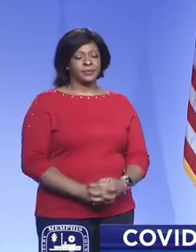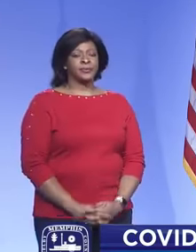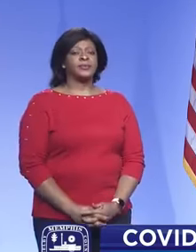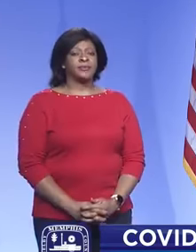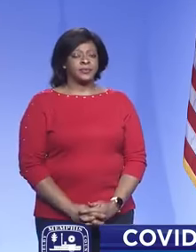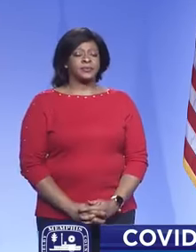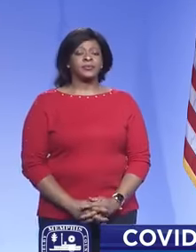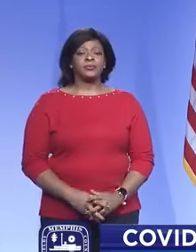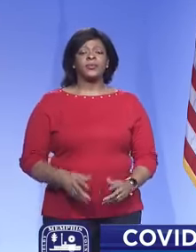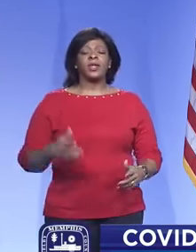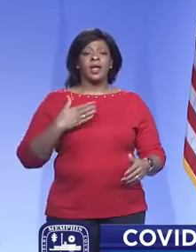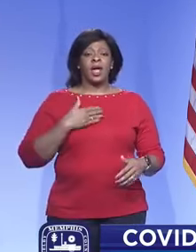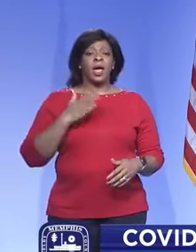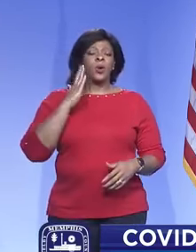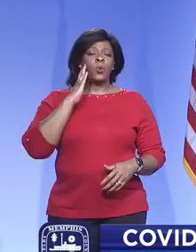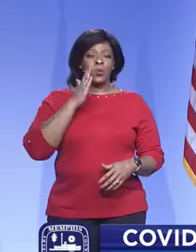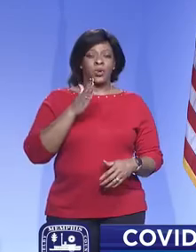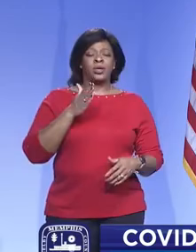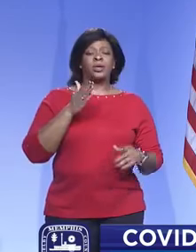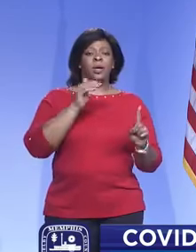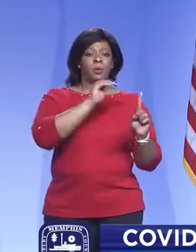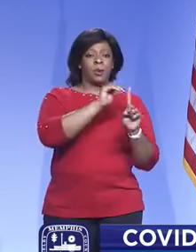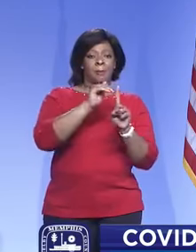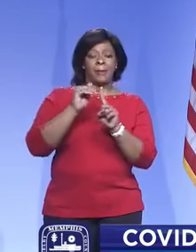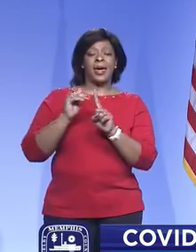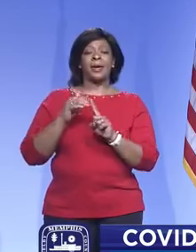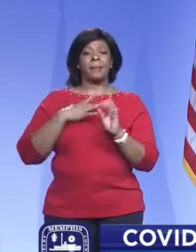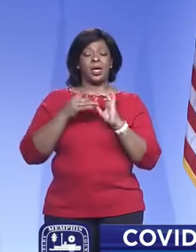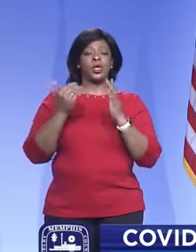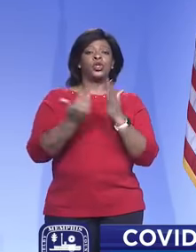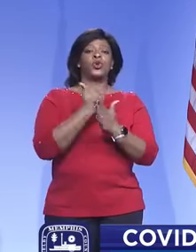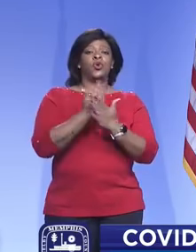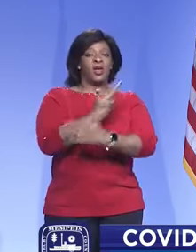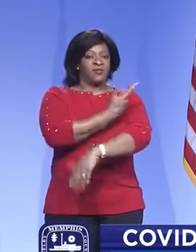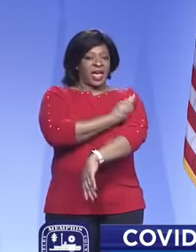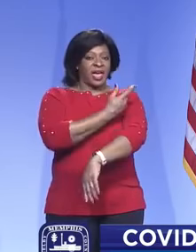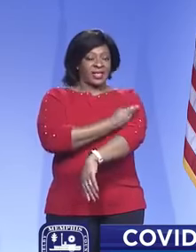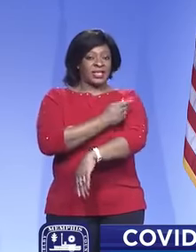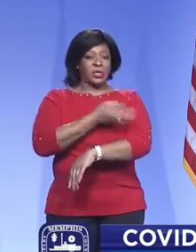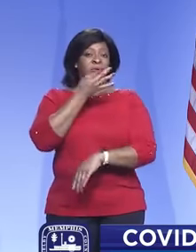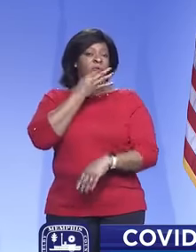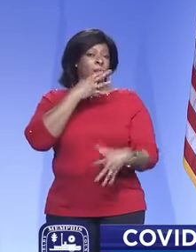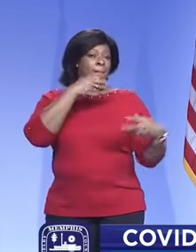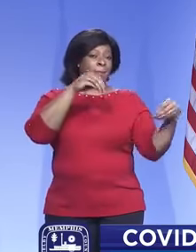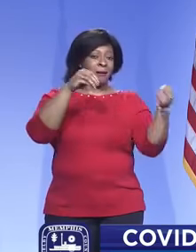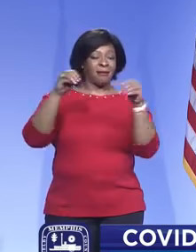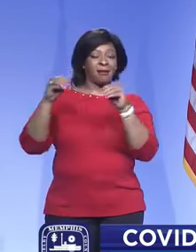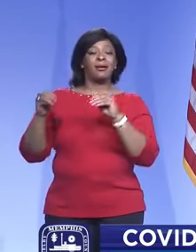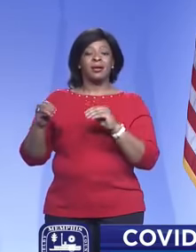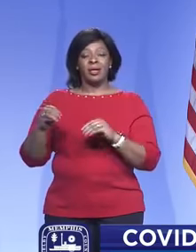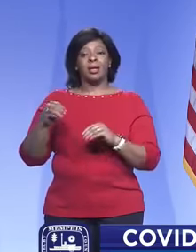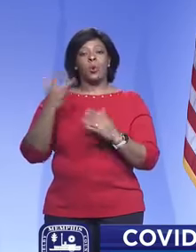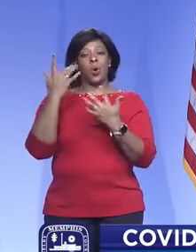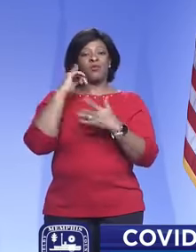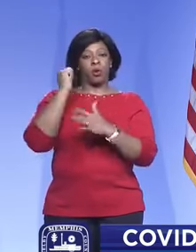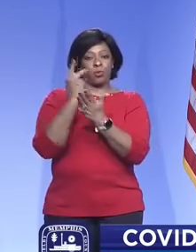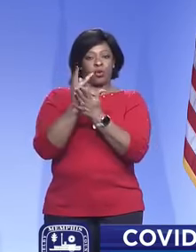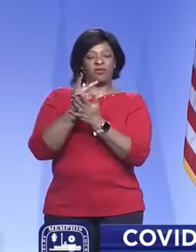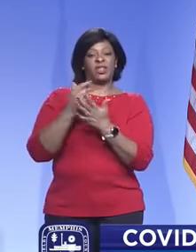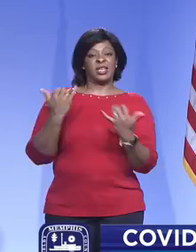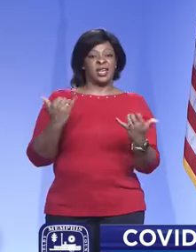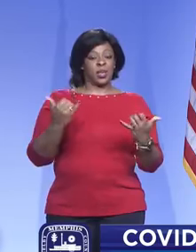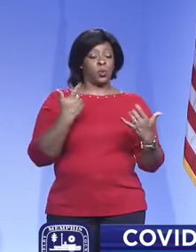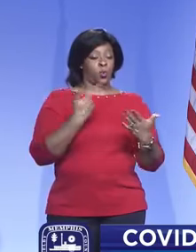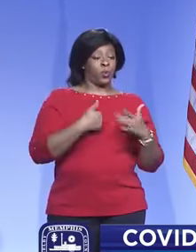I'll preface my comments with a reminder that newer vaccines are entering the market and seeking approval. So what we say today